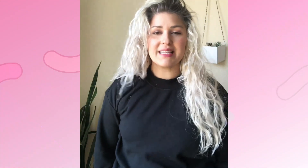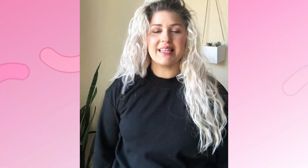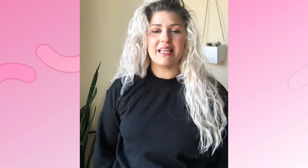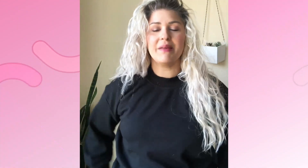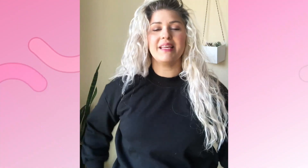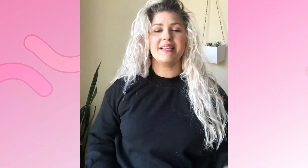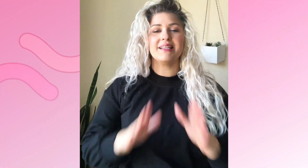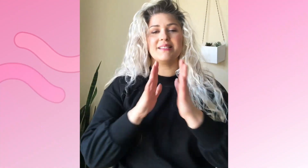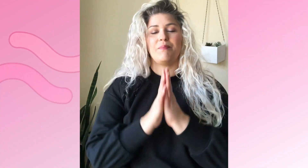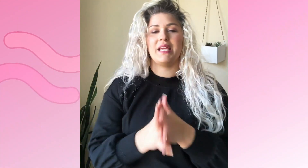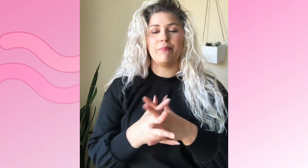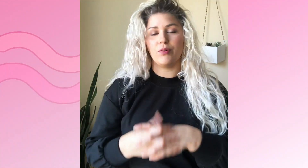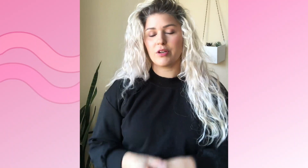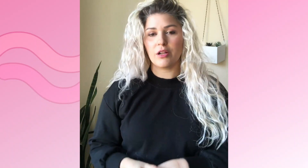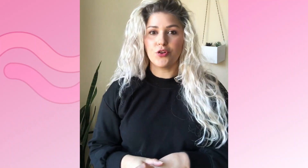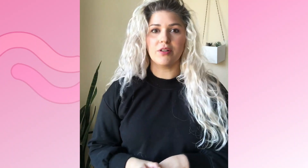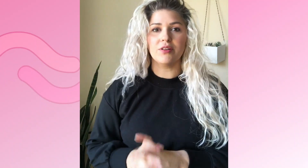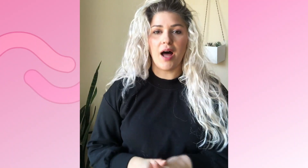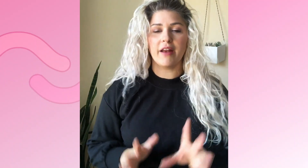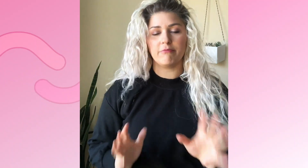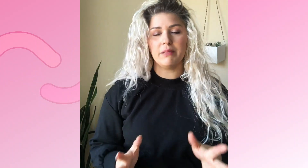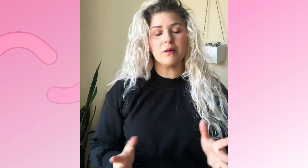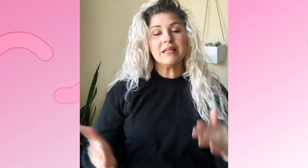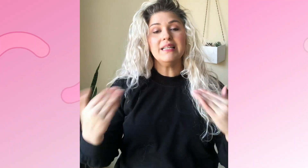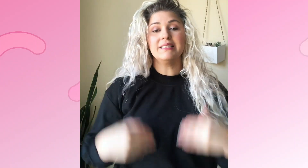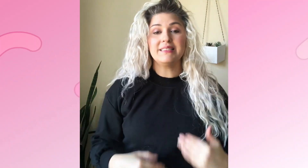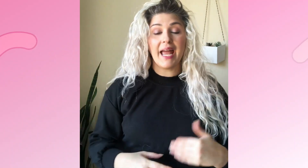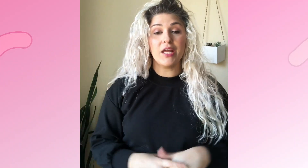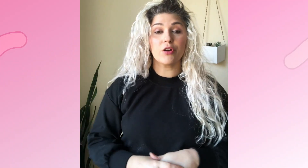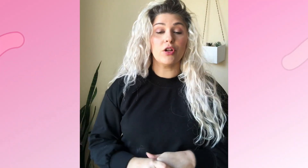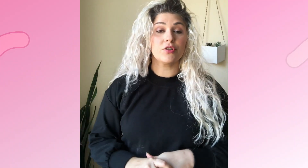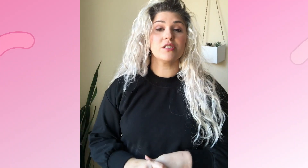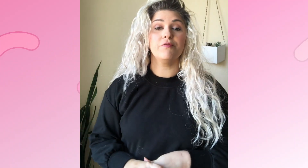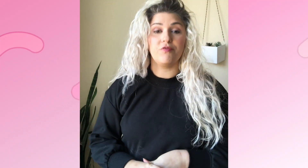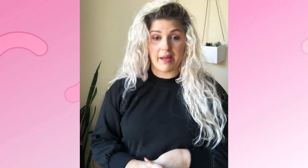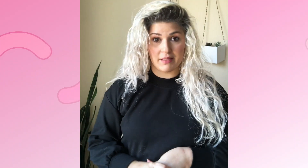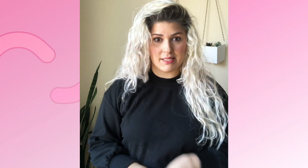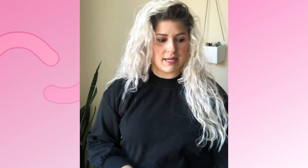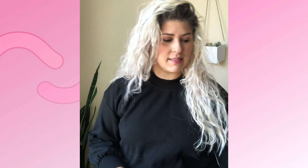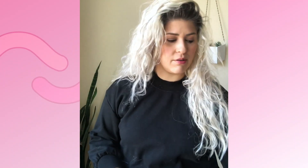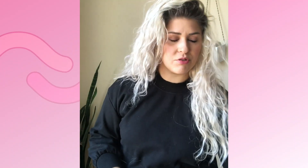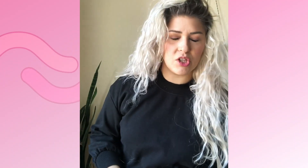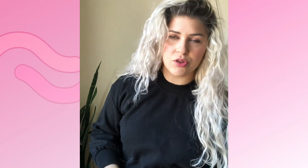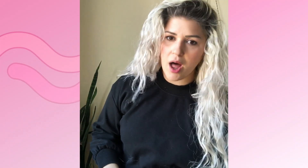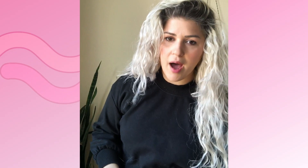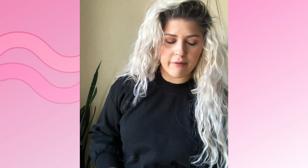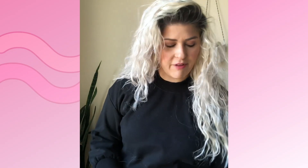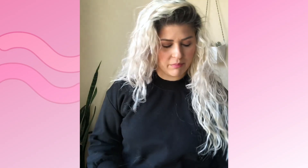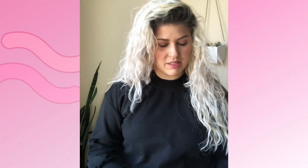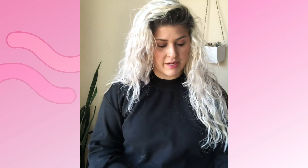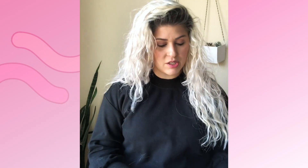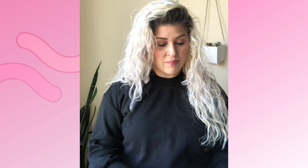This week's theme is people. You're going to learn a lot of people. Today, you're going to learn some family signs. Now, there's a